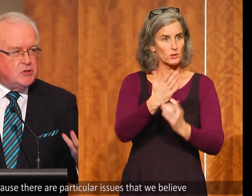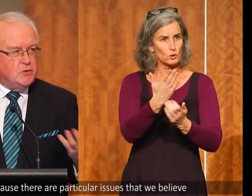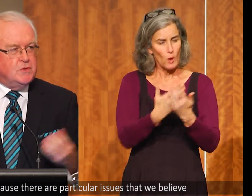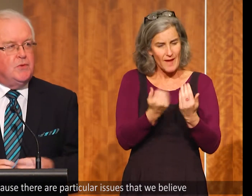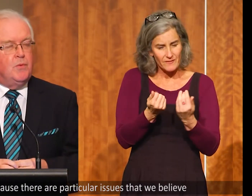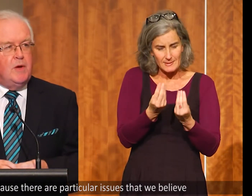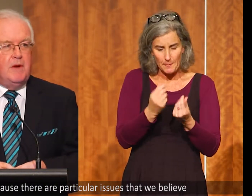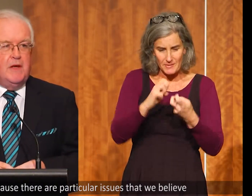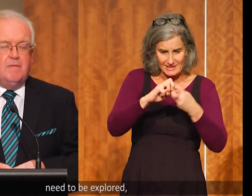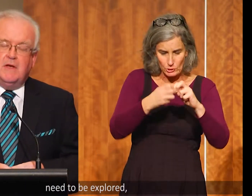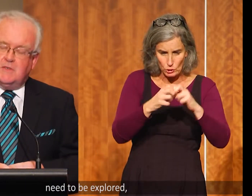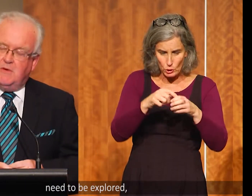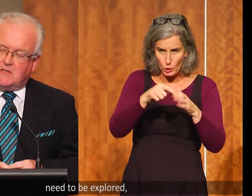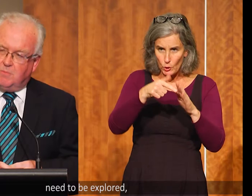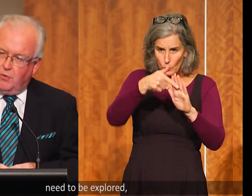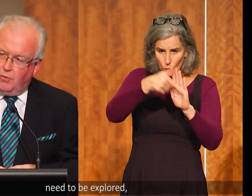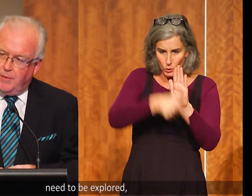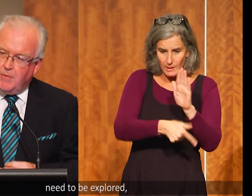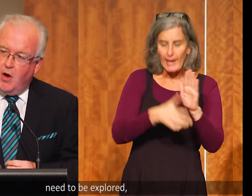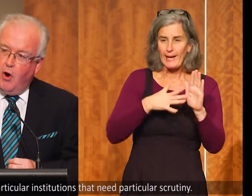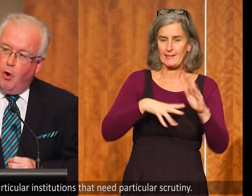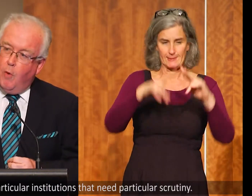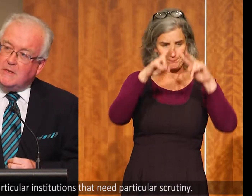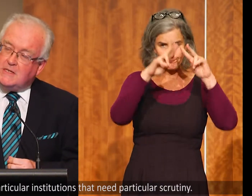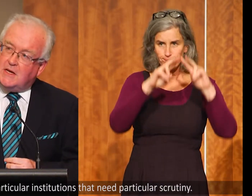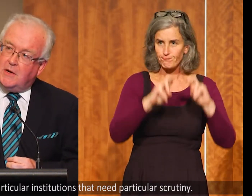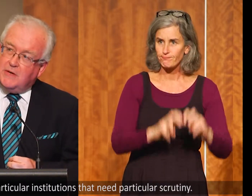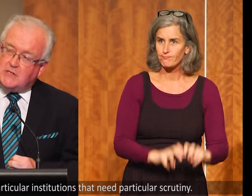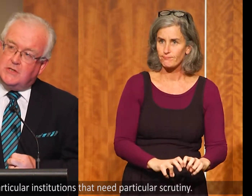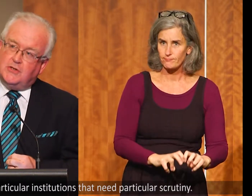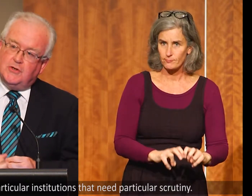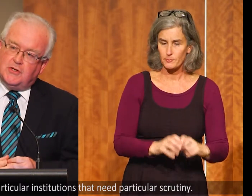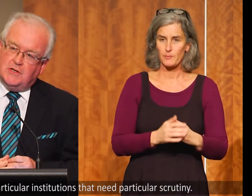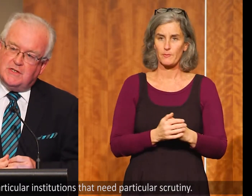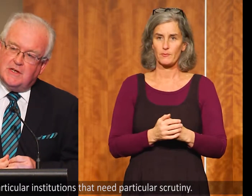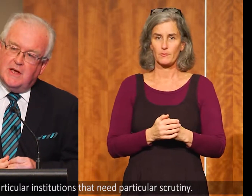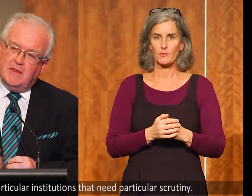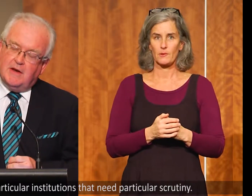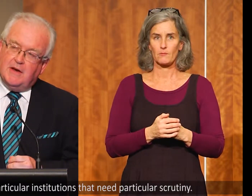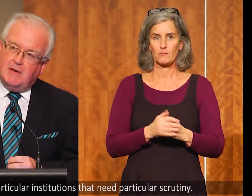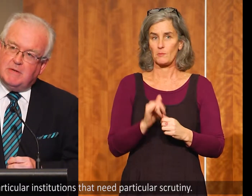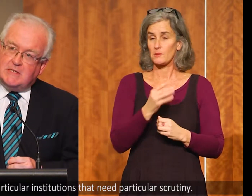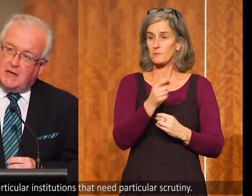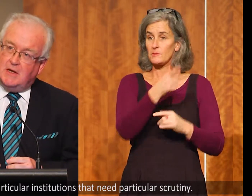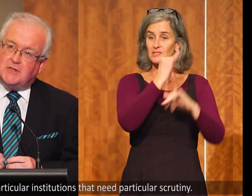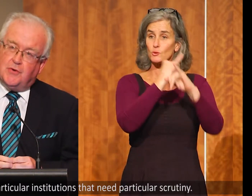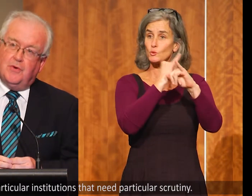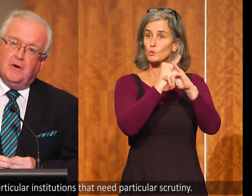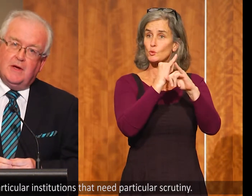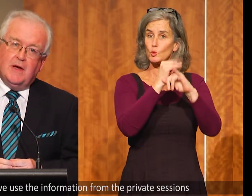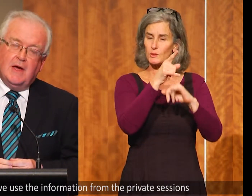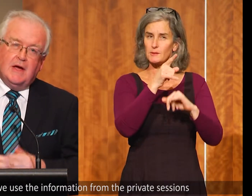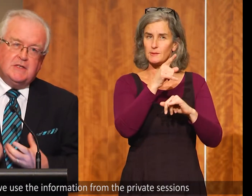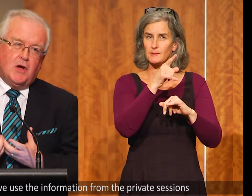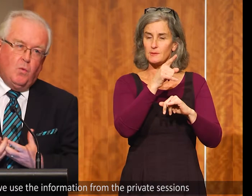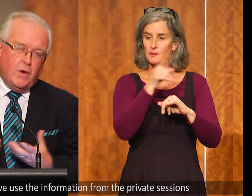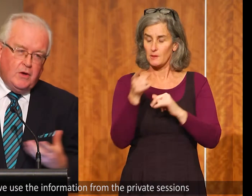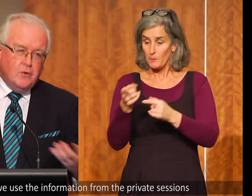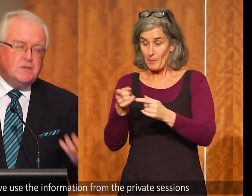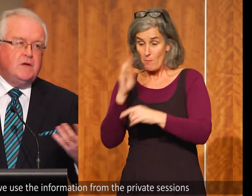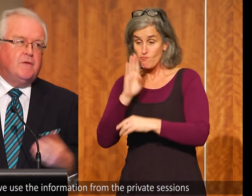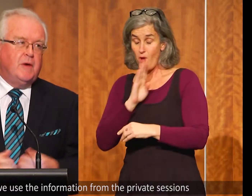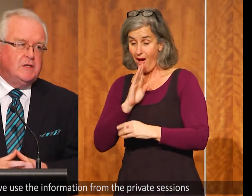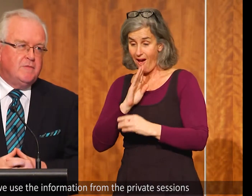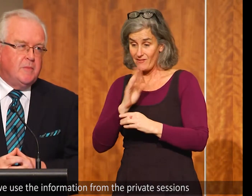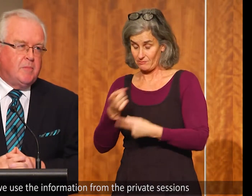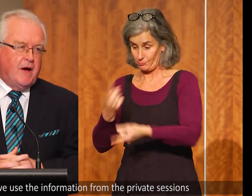particular issues that we believe need to be explored, or particular institutions that need particular scrutiny. And so we